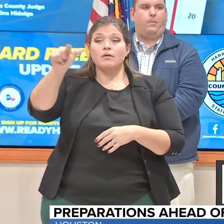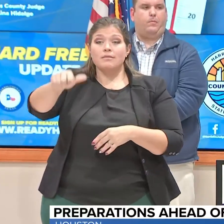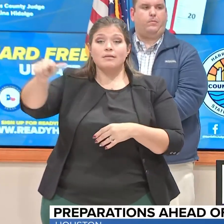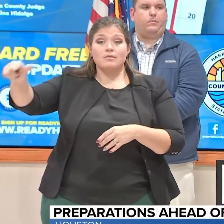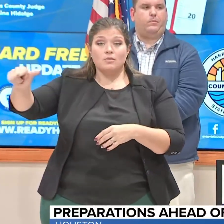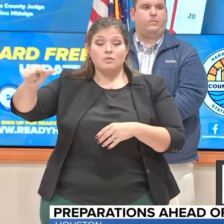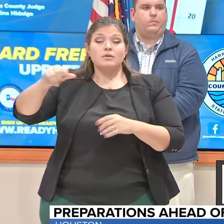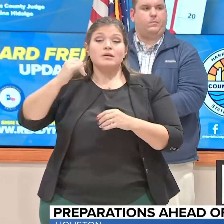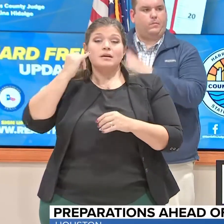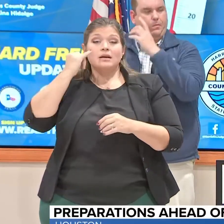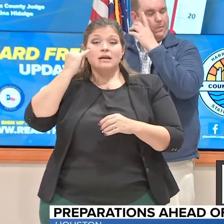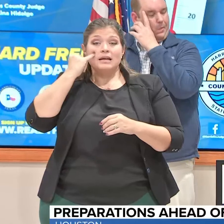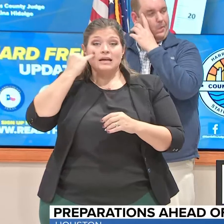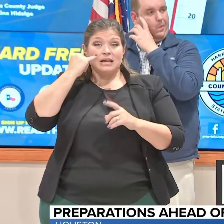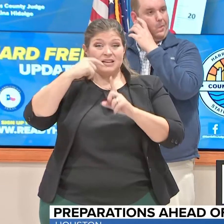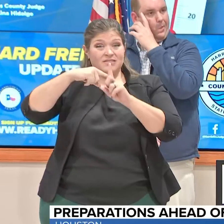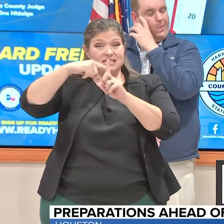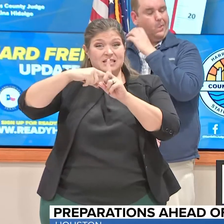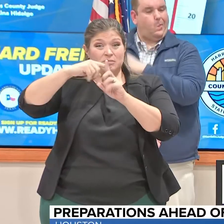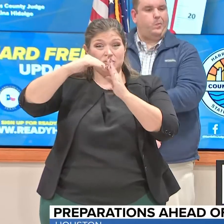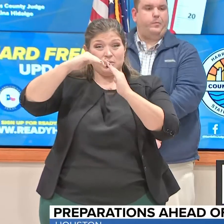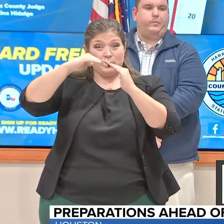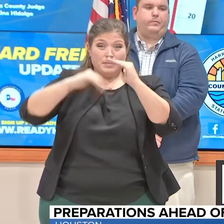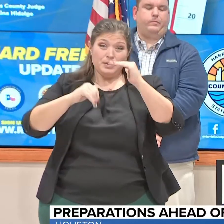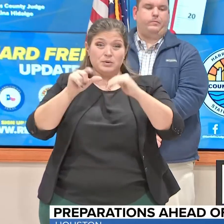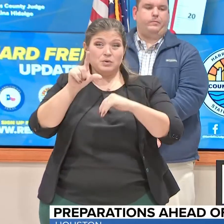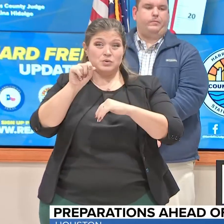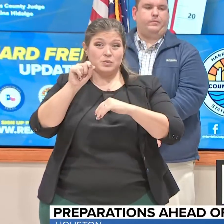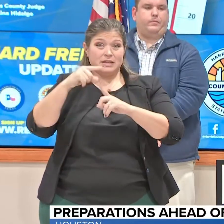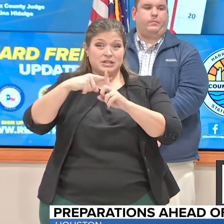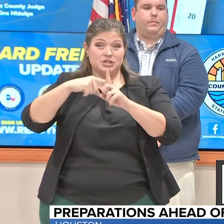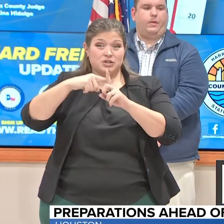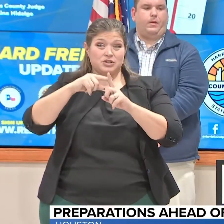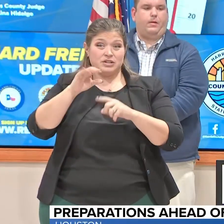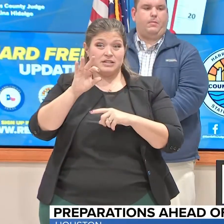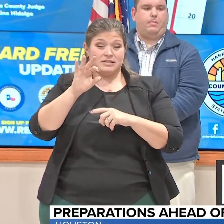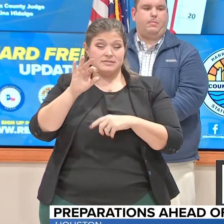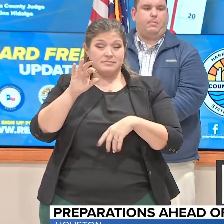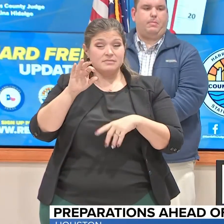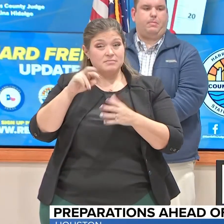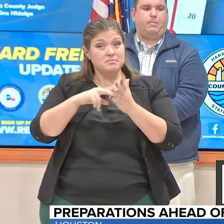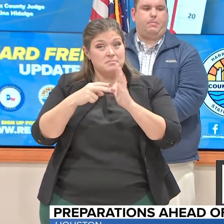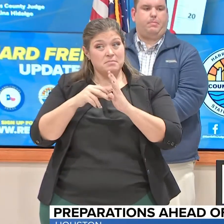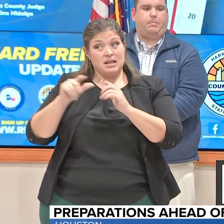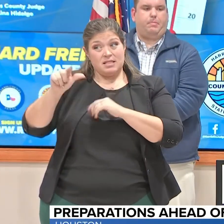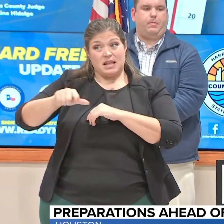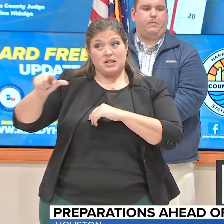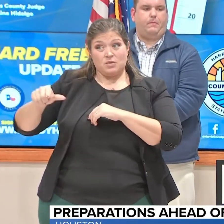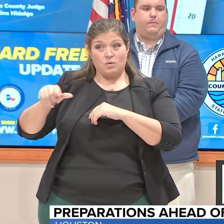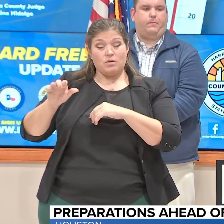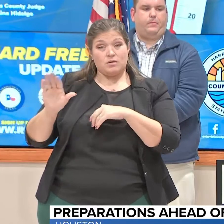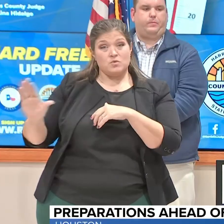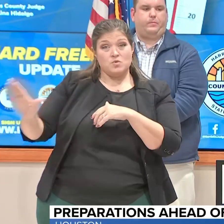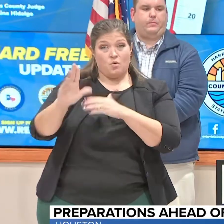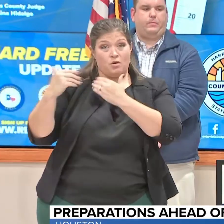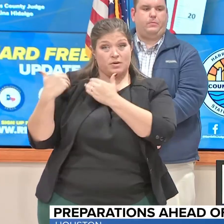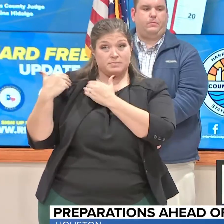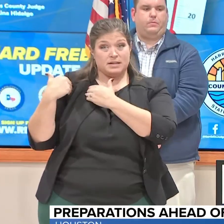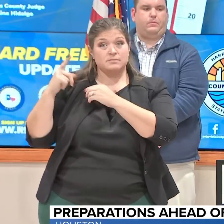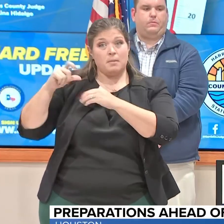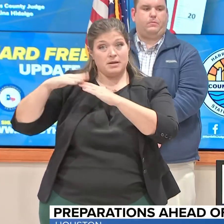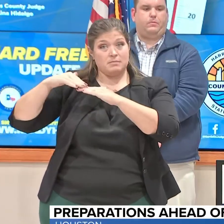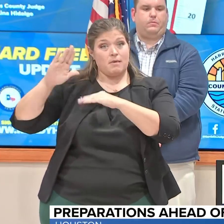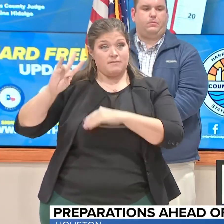drops below 20 degrees Fahrenheit, you are obligated to keep that temperature in these apartments at